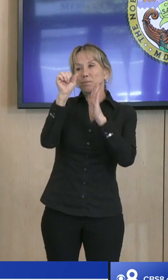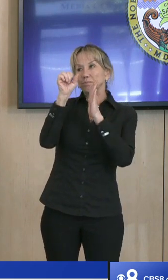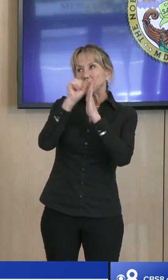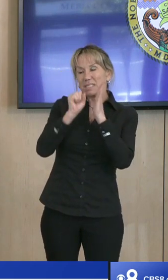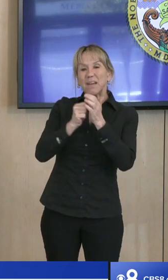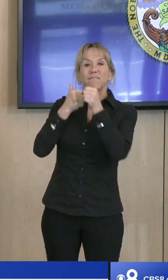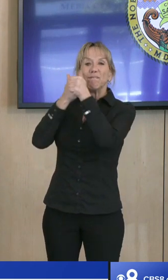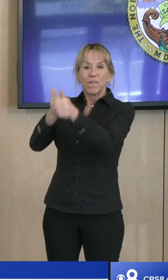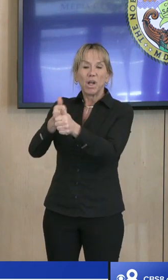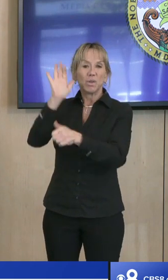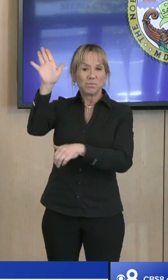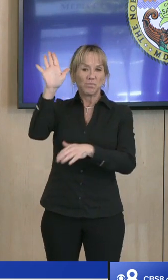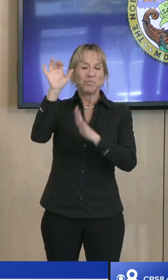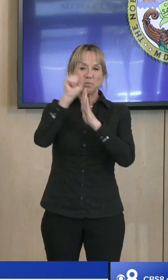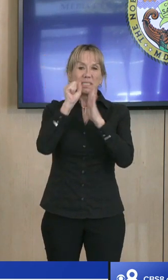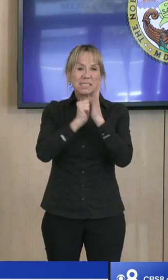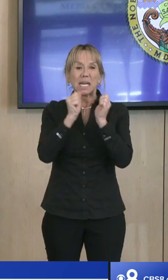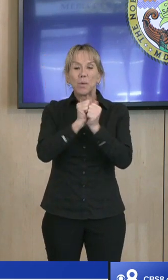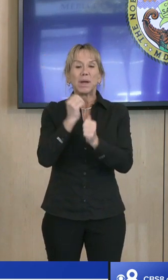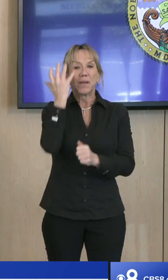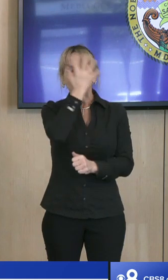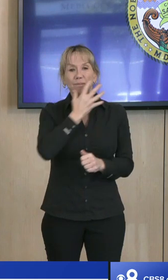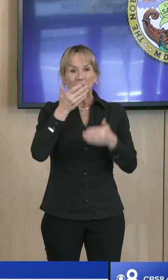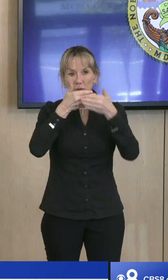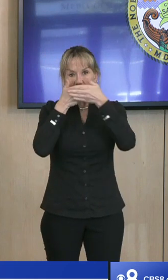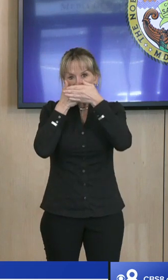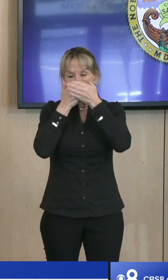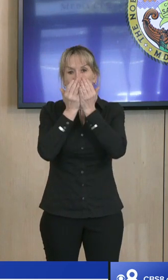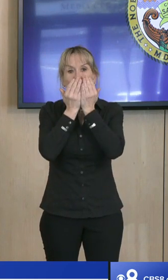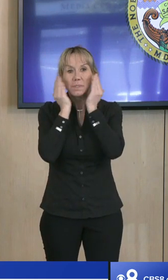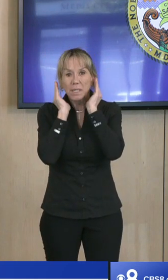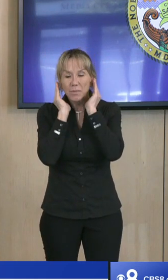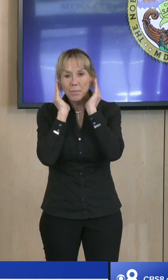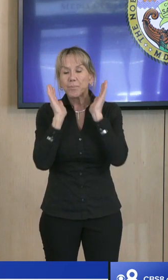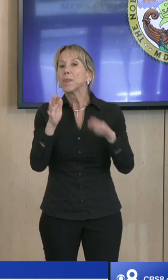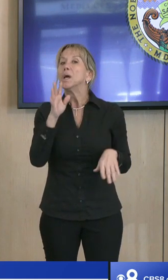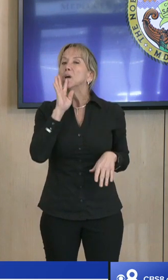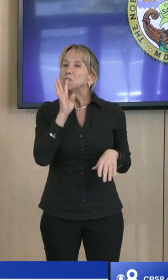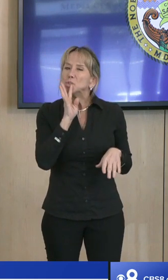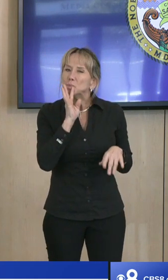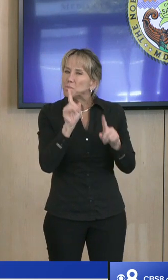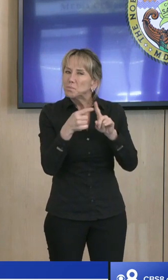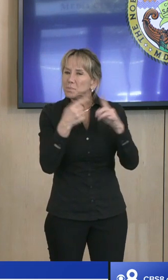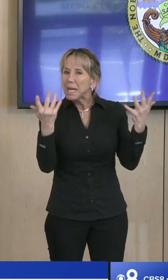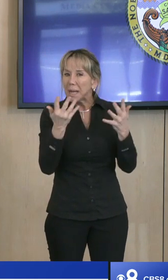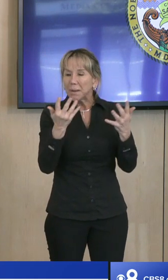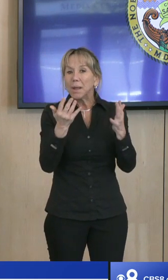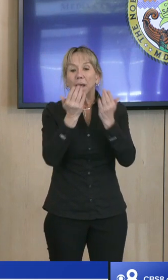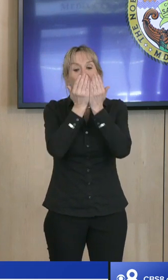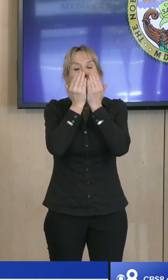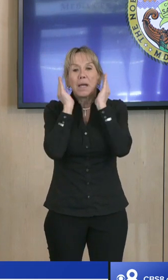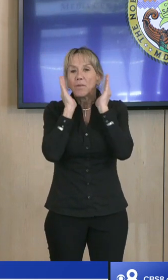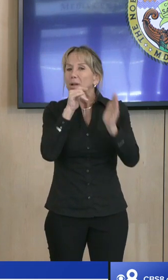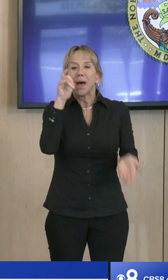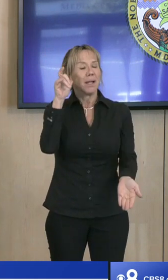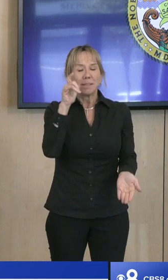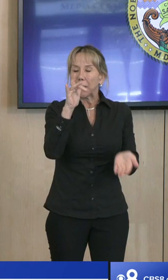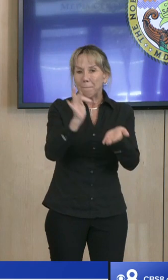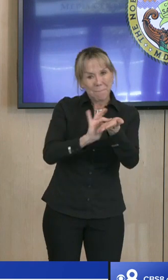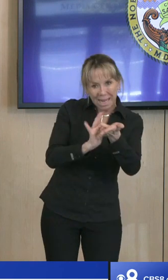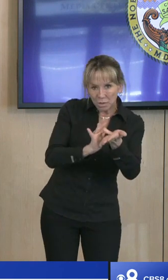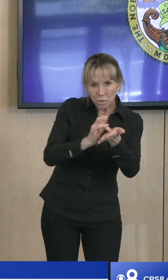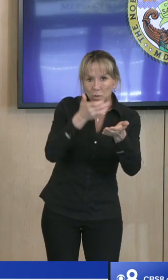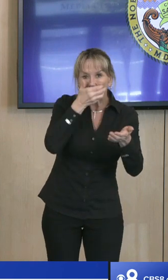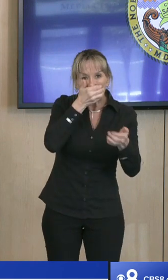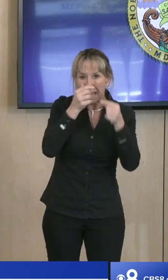coverings. Now, we want to be really clear that we are talking about a facial covering, not a medical mask. If you have